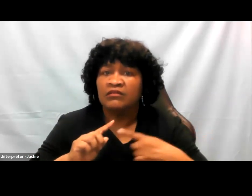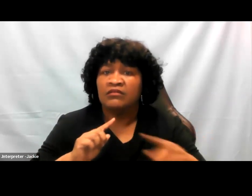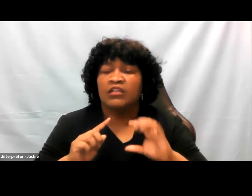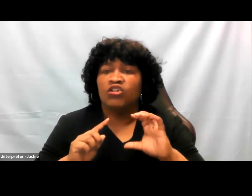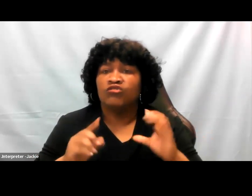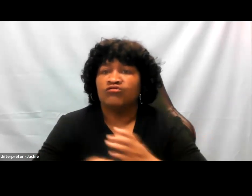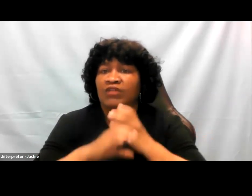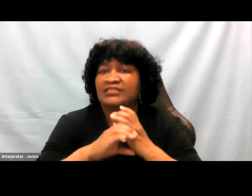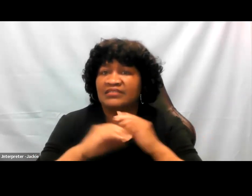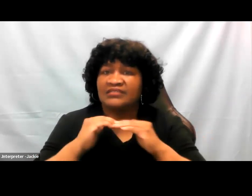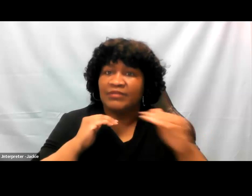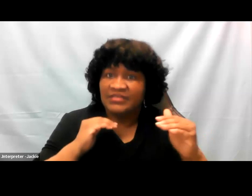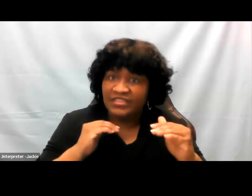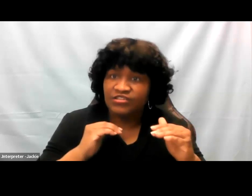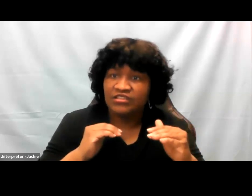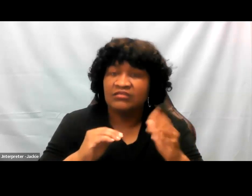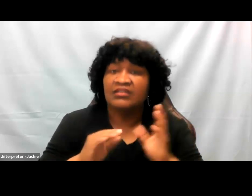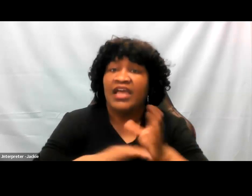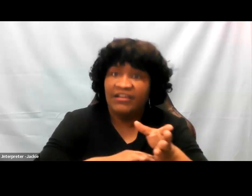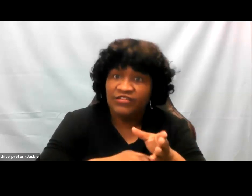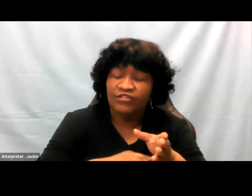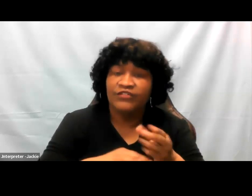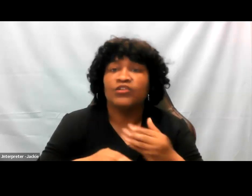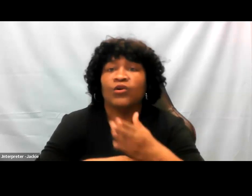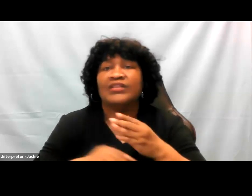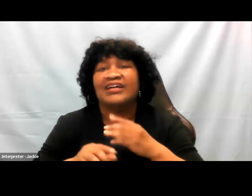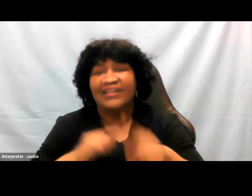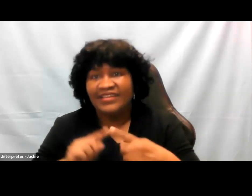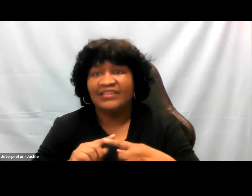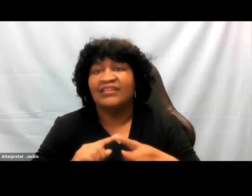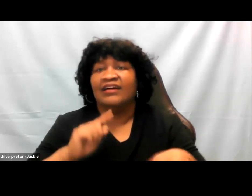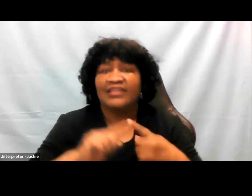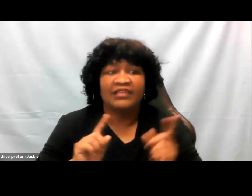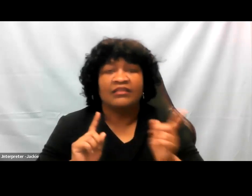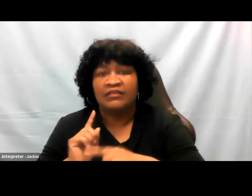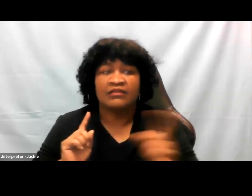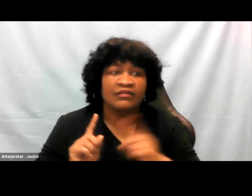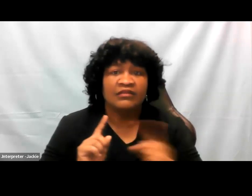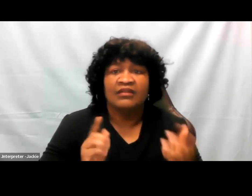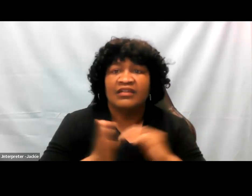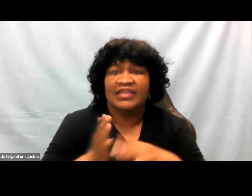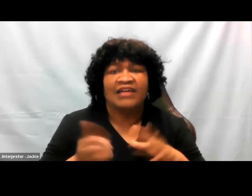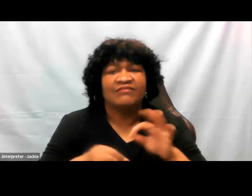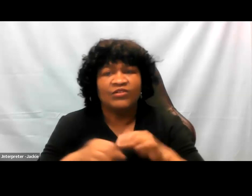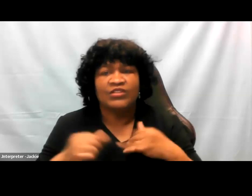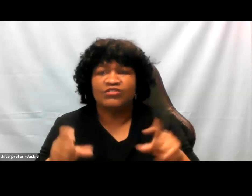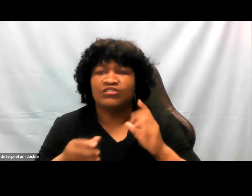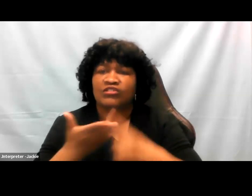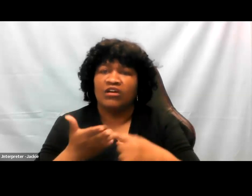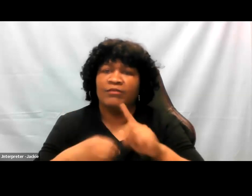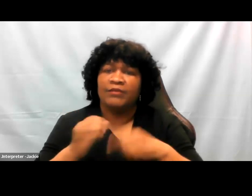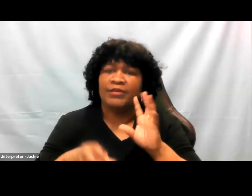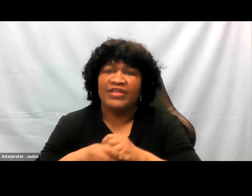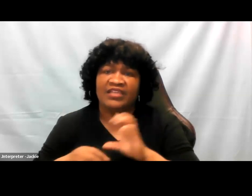crisis stabilization, post-crisis, and then going through the cycle again and again. So a vote here for talking about people that are in the criminal